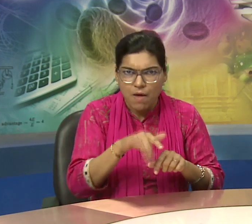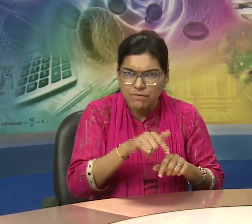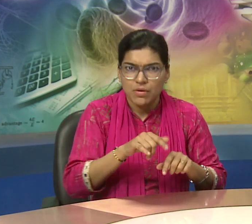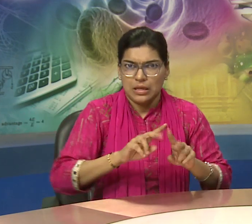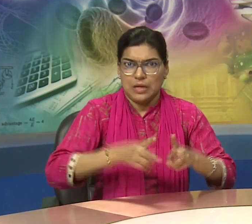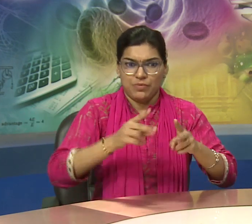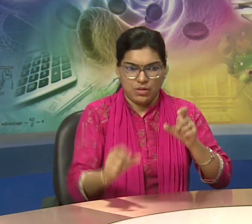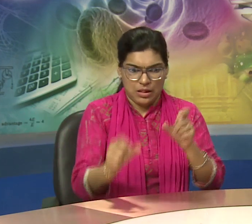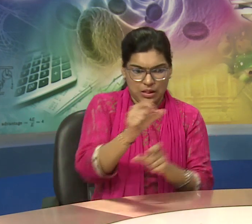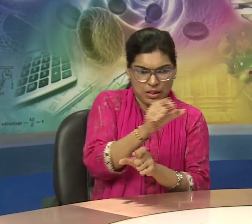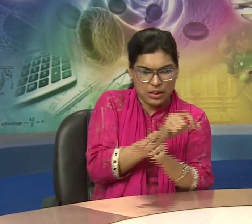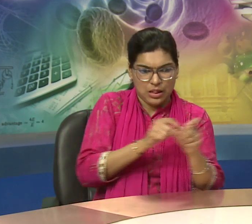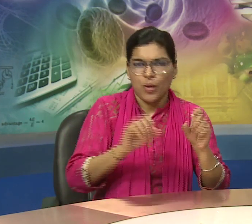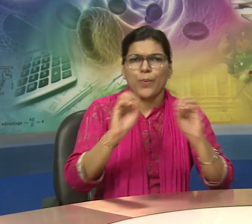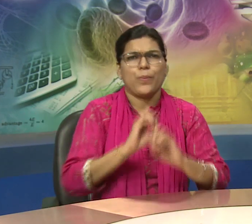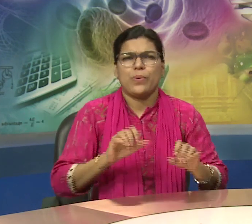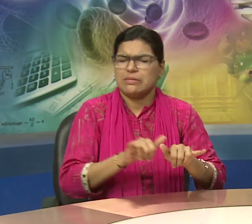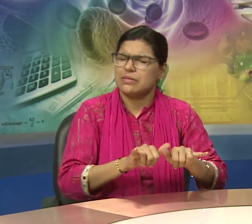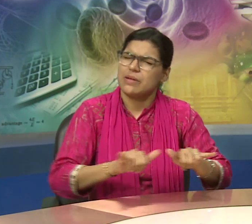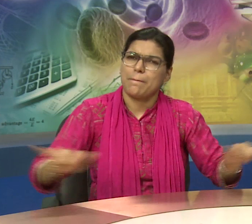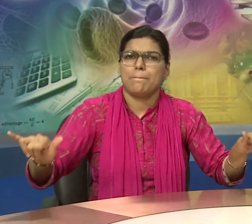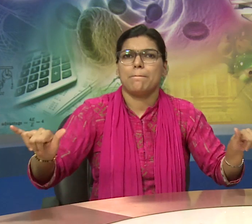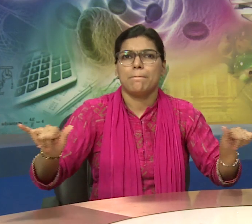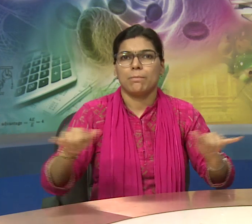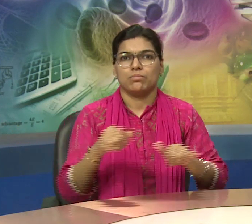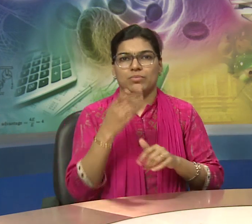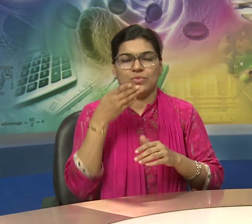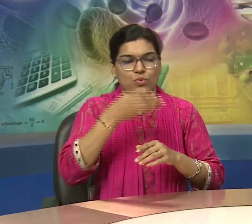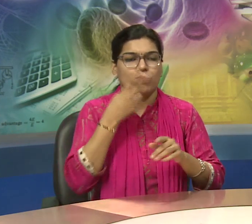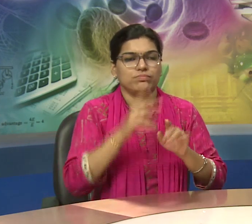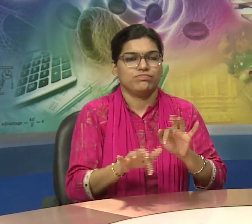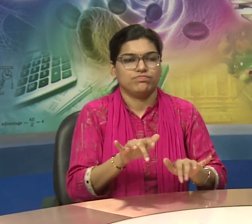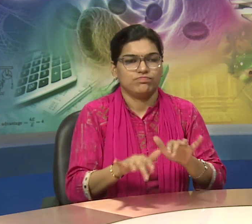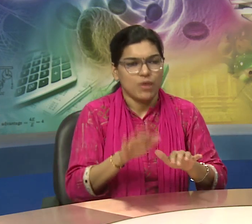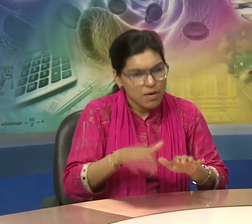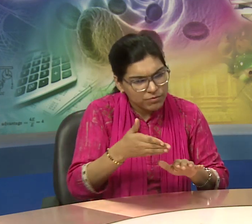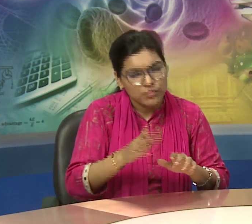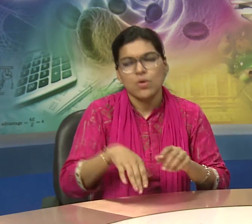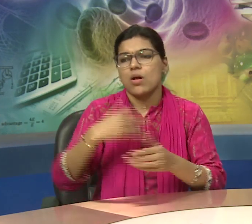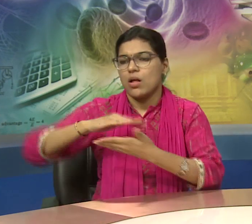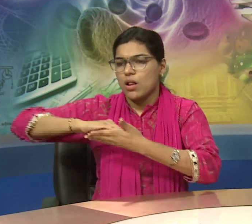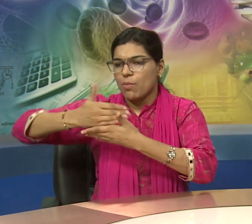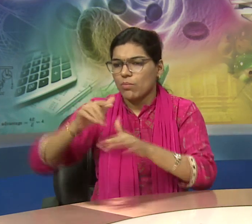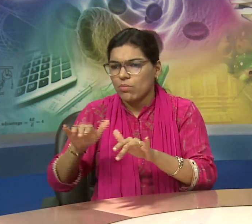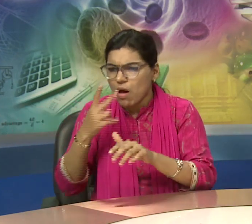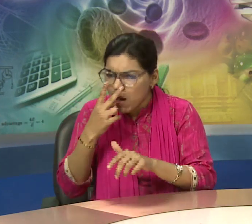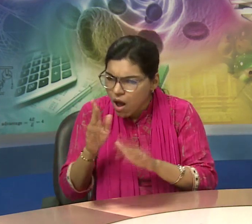computer. If you notice, you can see all the keyboards will have the similar alphabets.